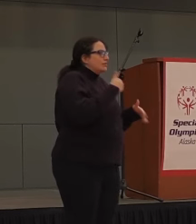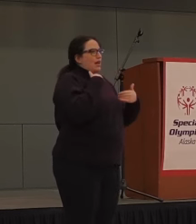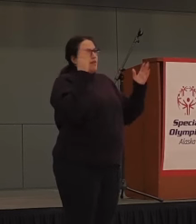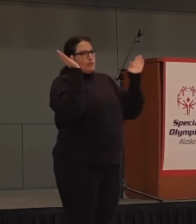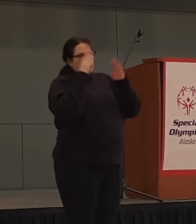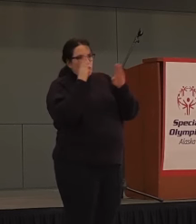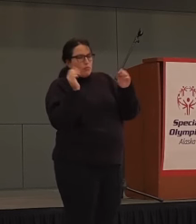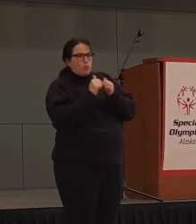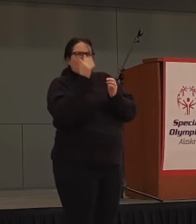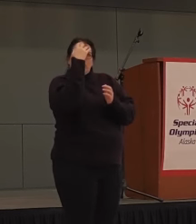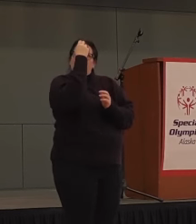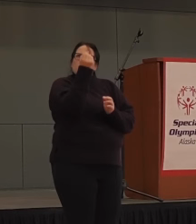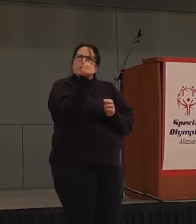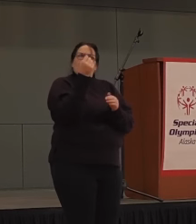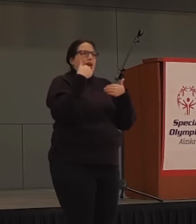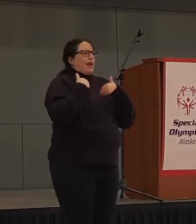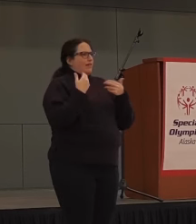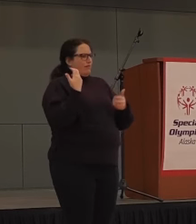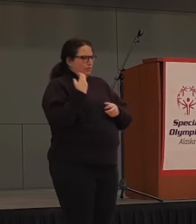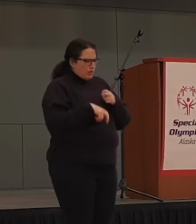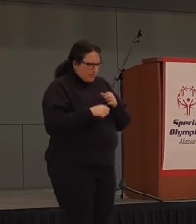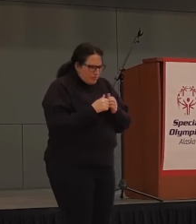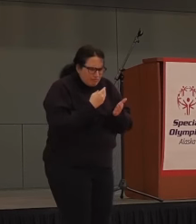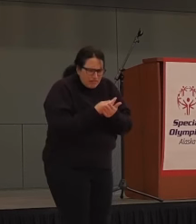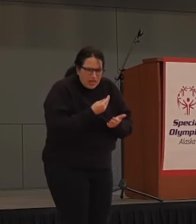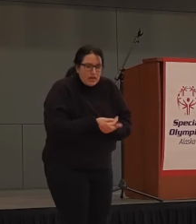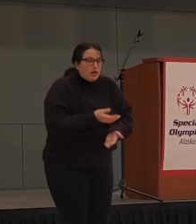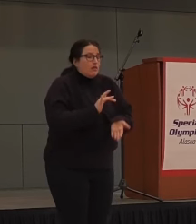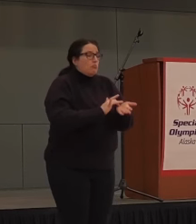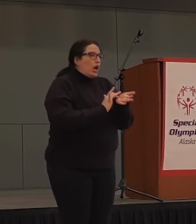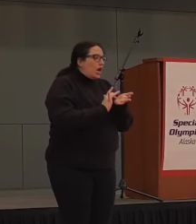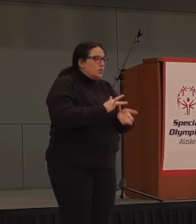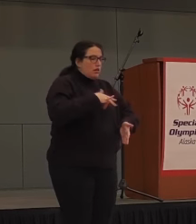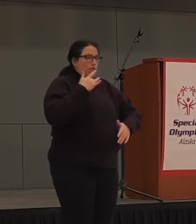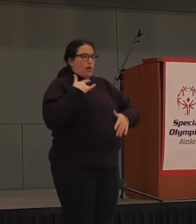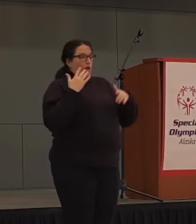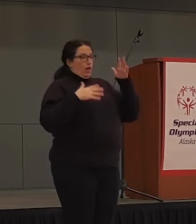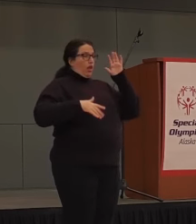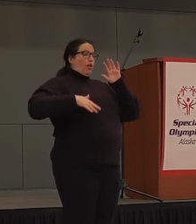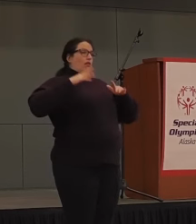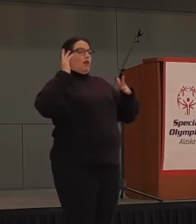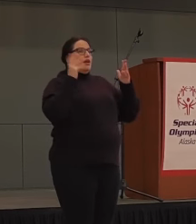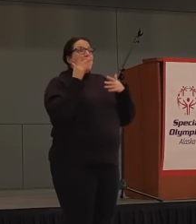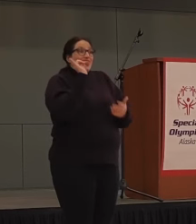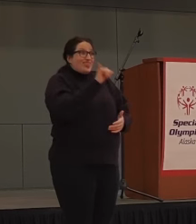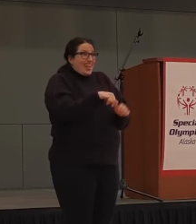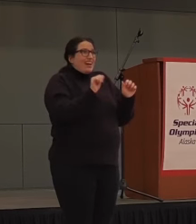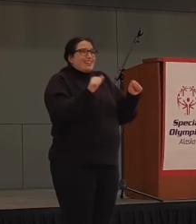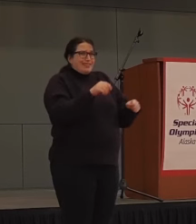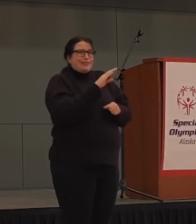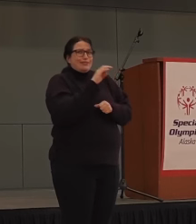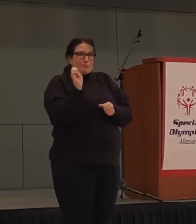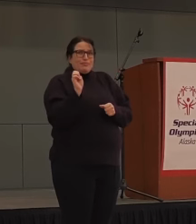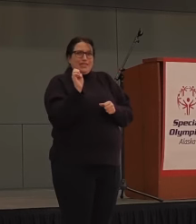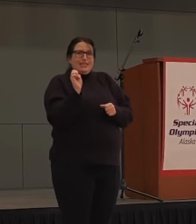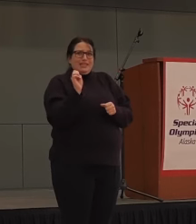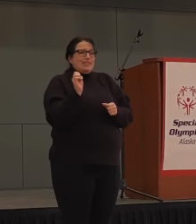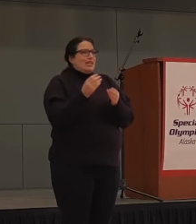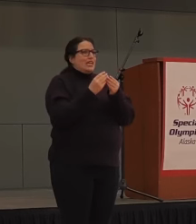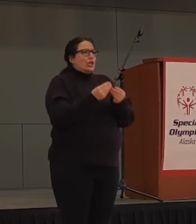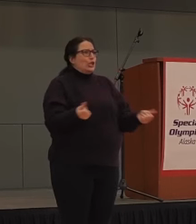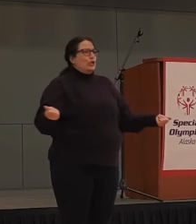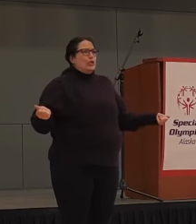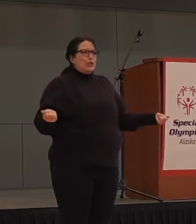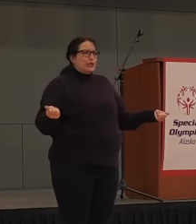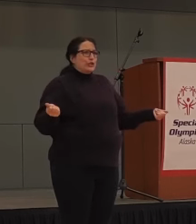their memory, having trouble with their money or medications. A urinary tract infection, again, very treatable.